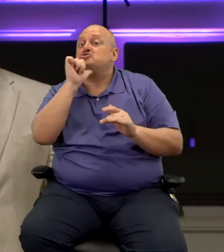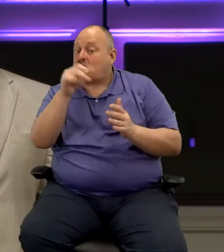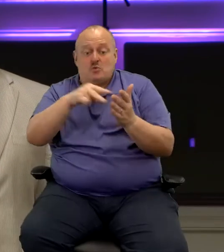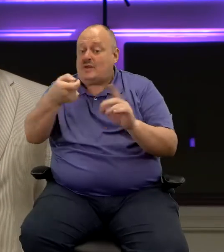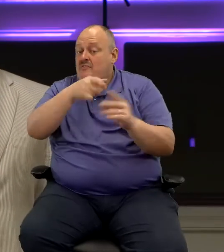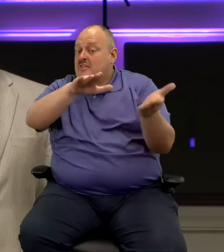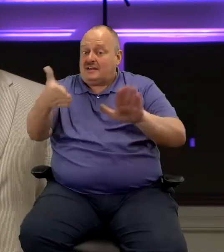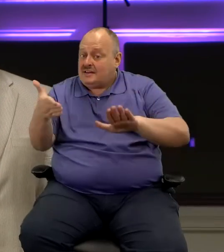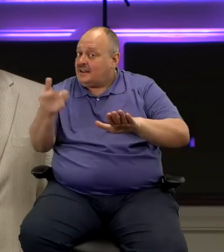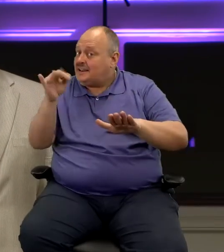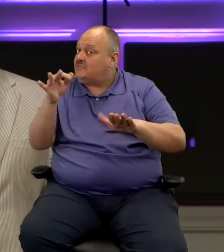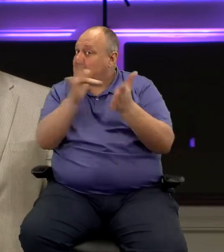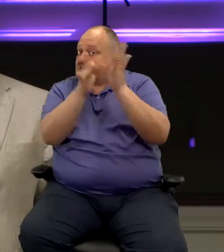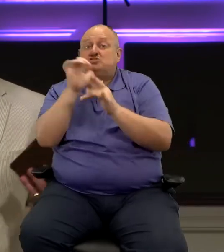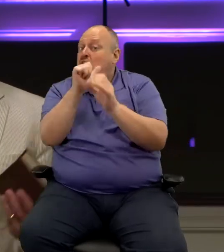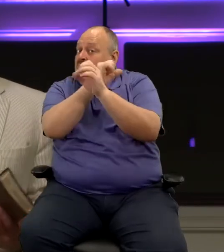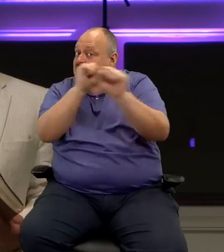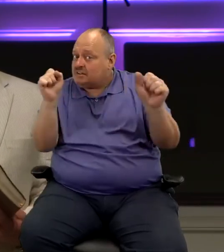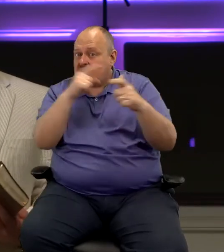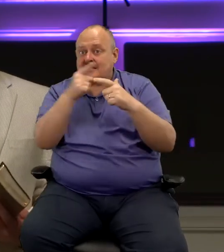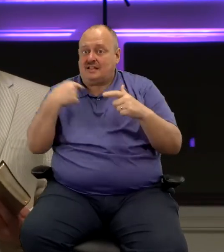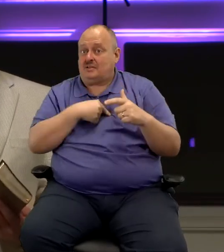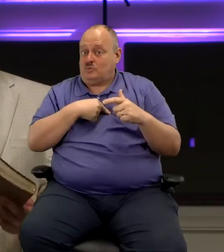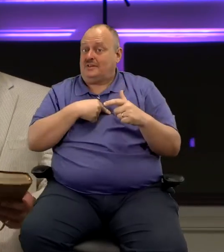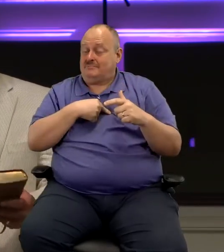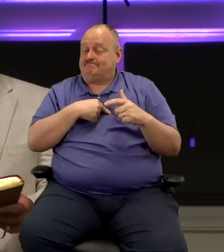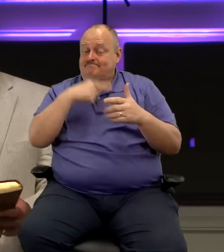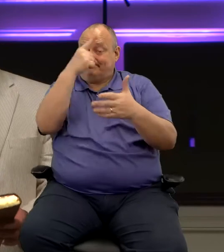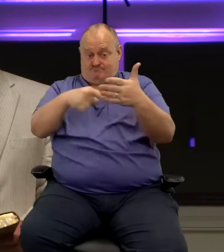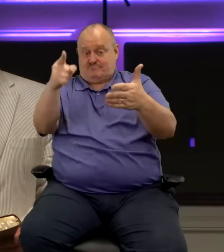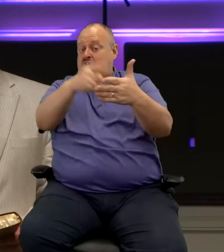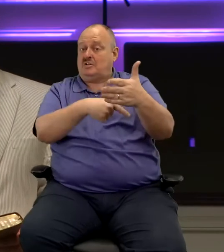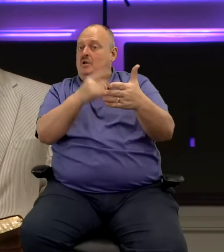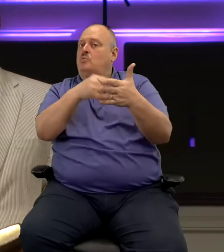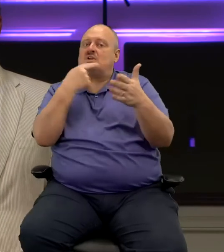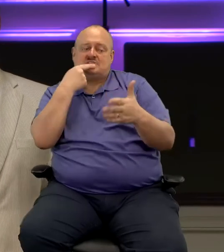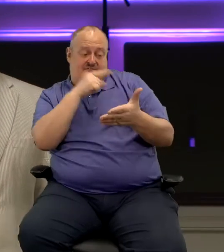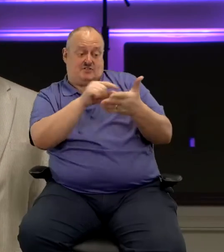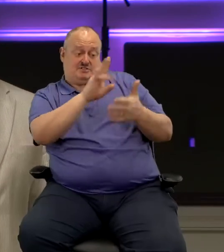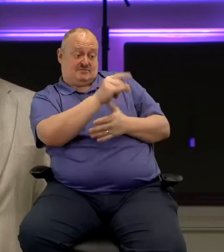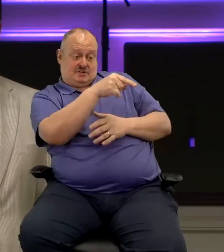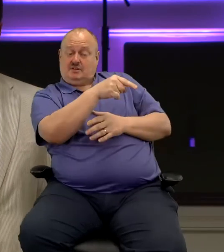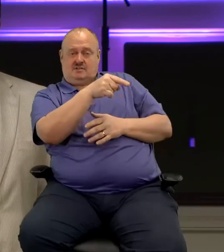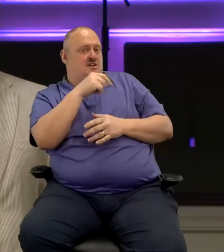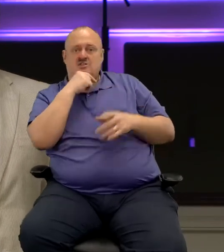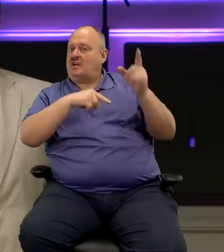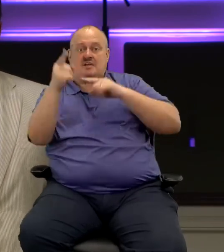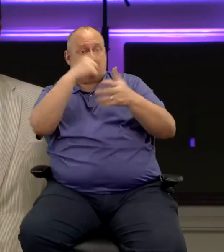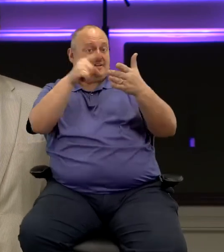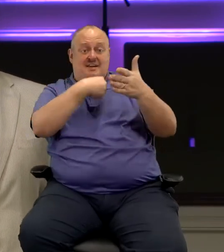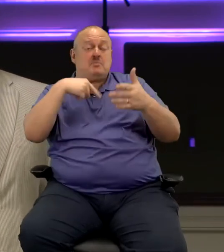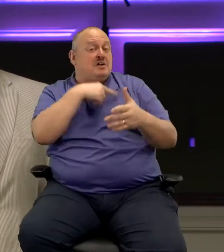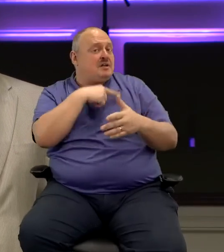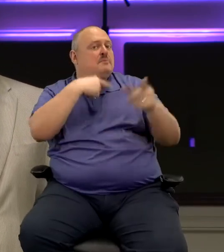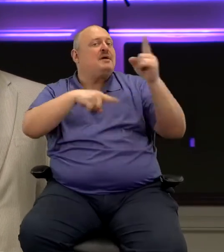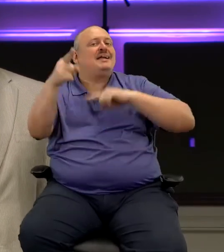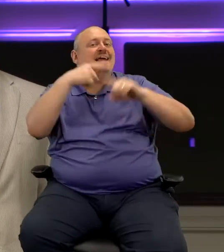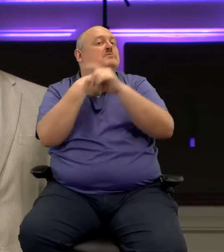he was prophesied to be, then we're in condemnation. What does it say here in verse 17? He didn't come to condemn us, but he came